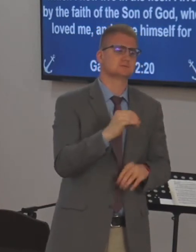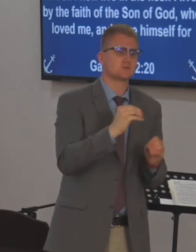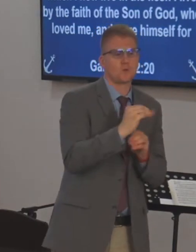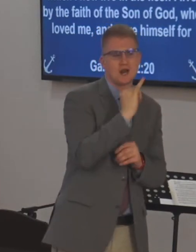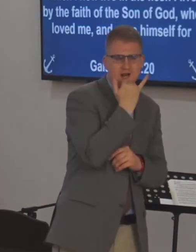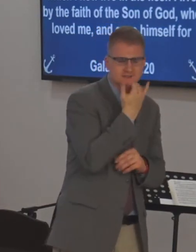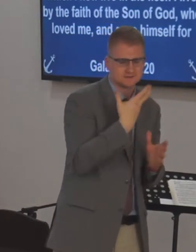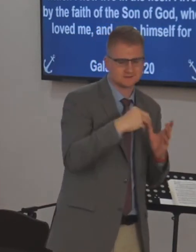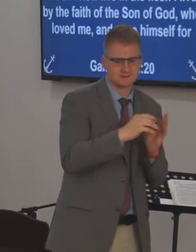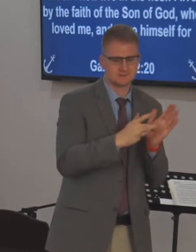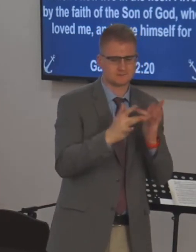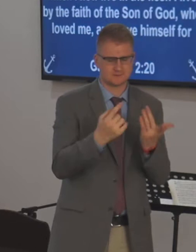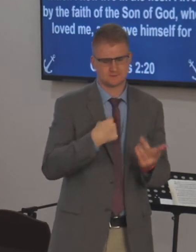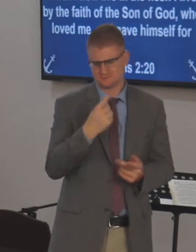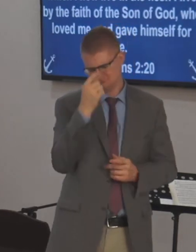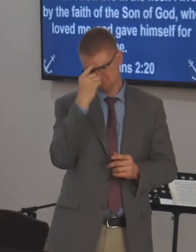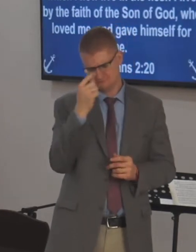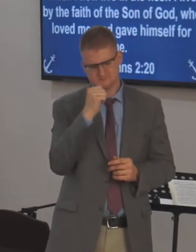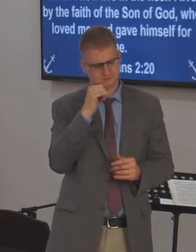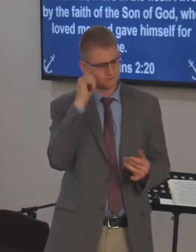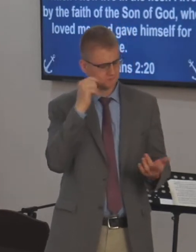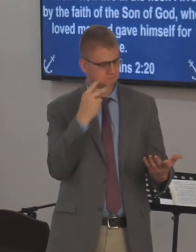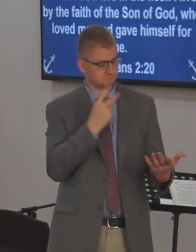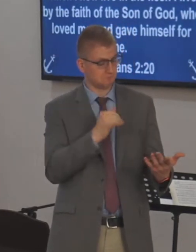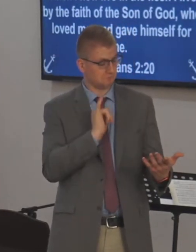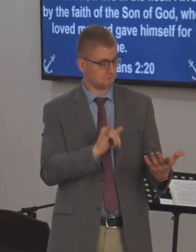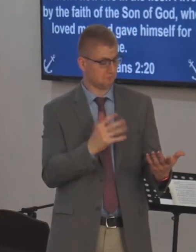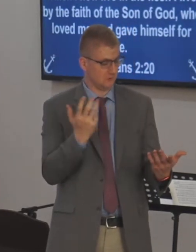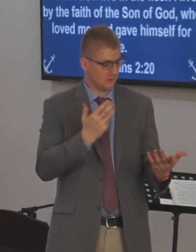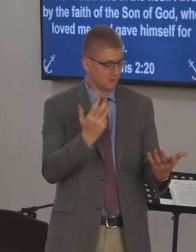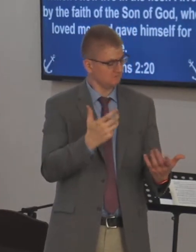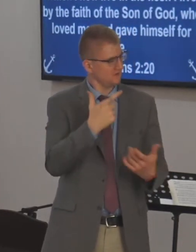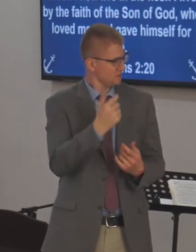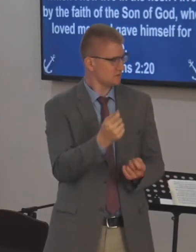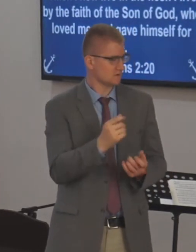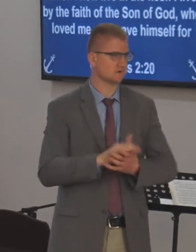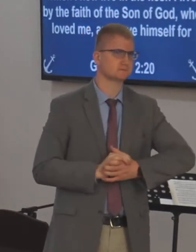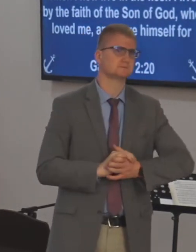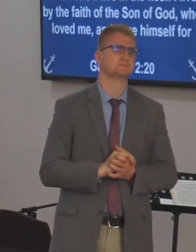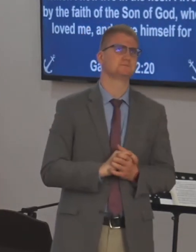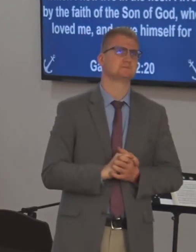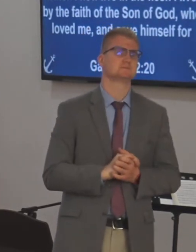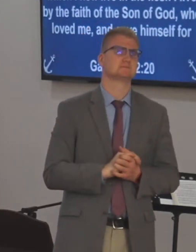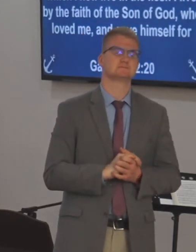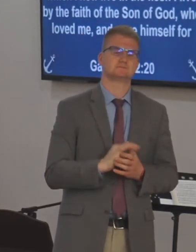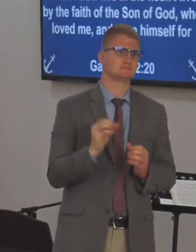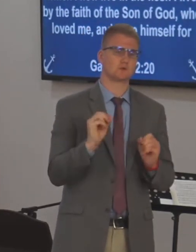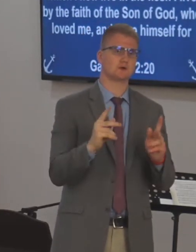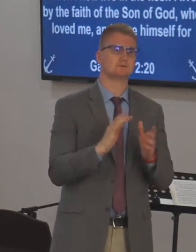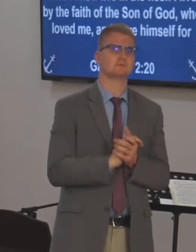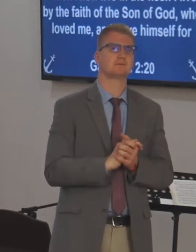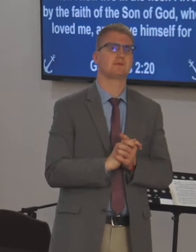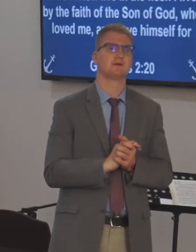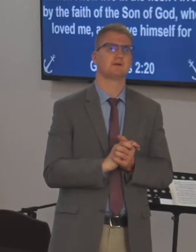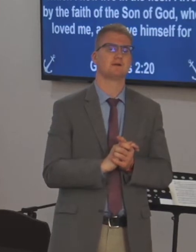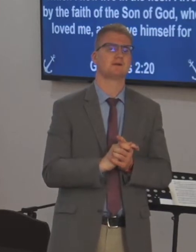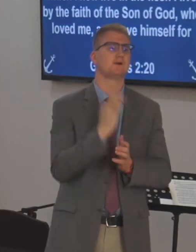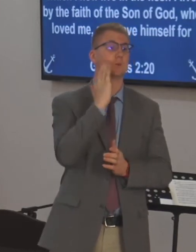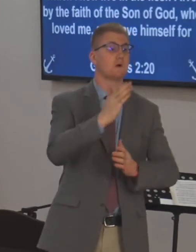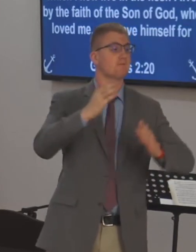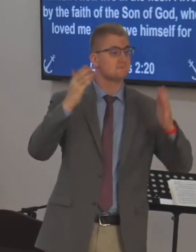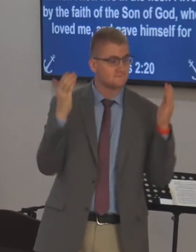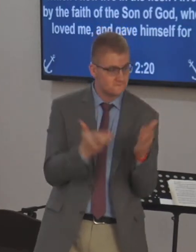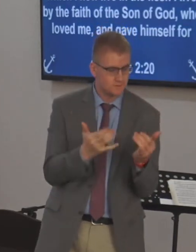was yesterday I saw it. I go, wow, glory to God. Okay, that's my introduction. And we're going to focus on